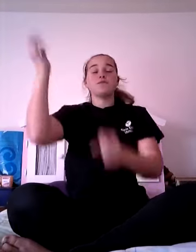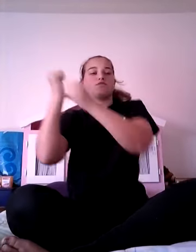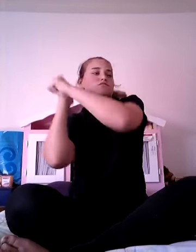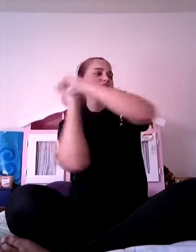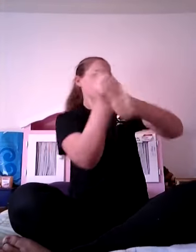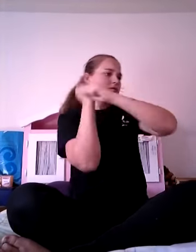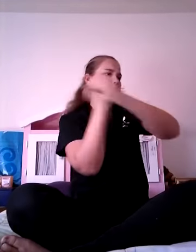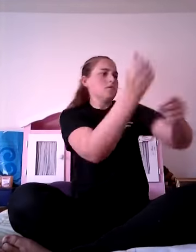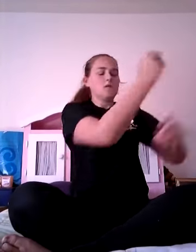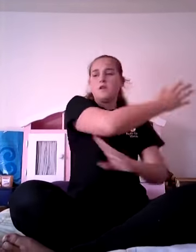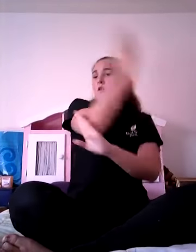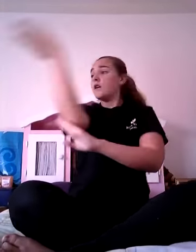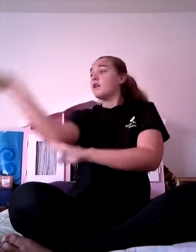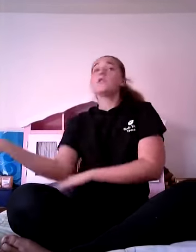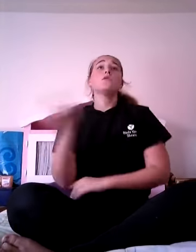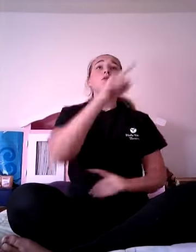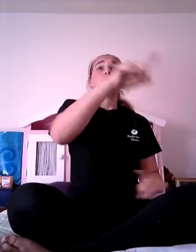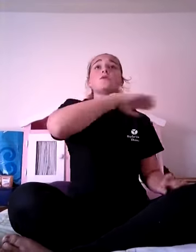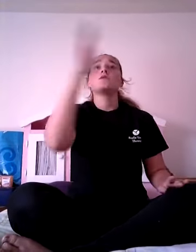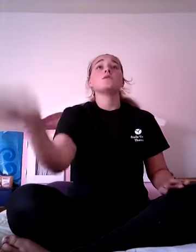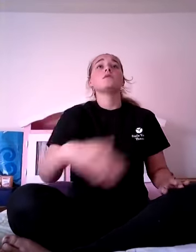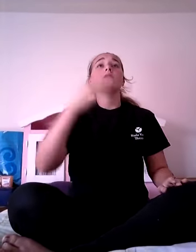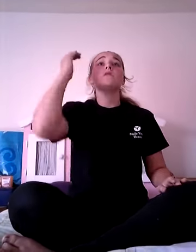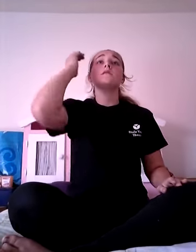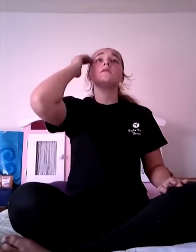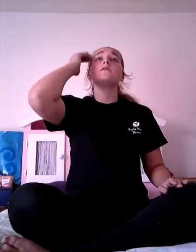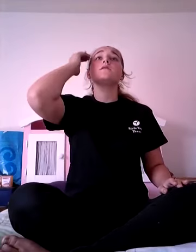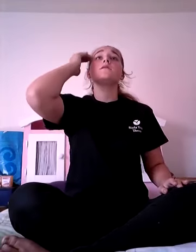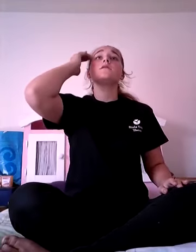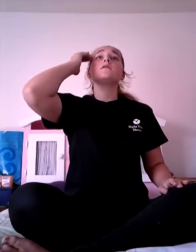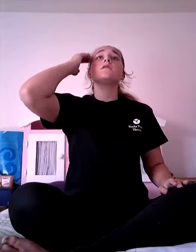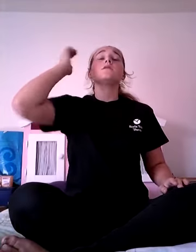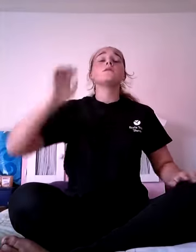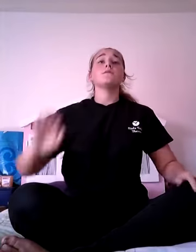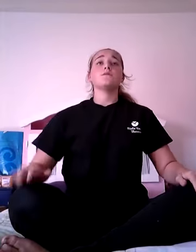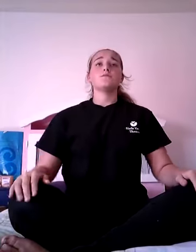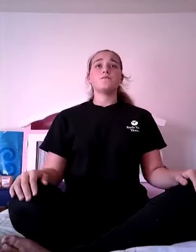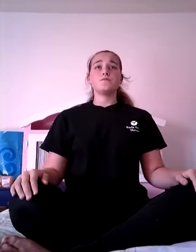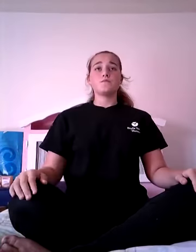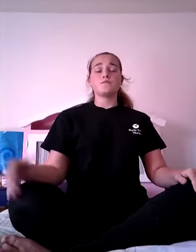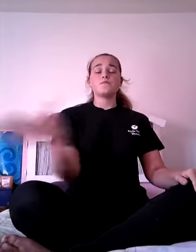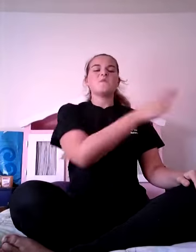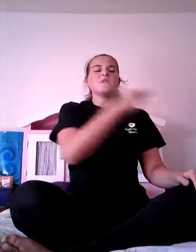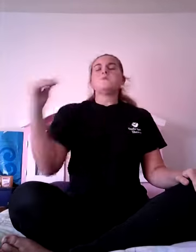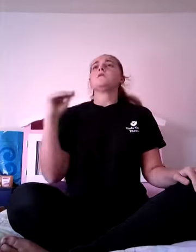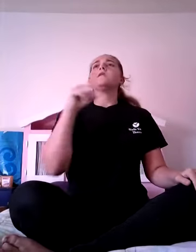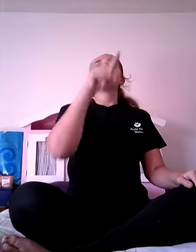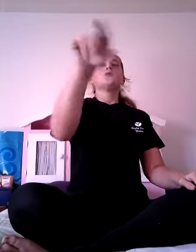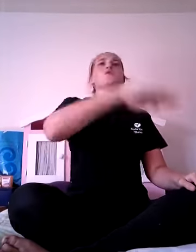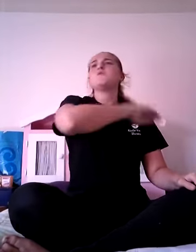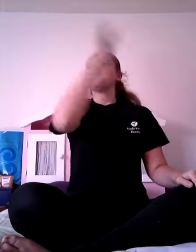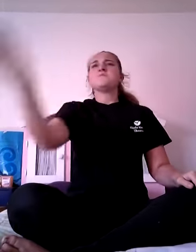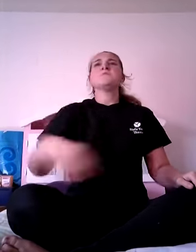If you cut it down Then you'll never know And you'll